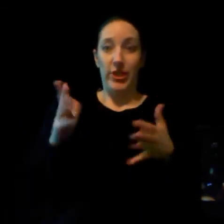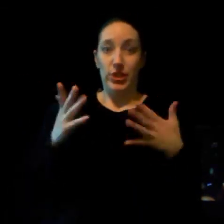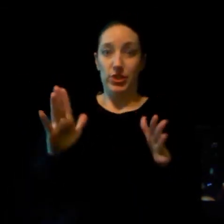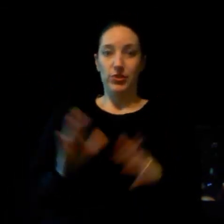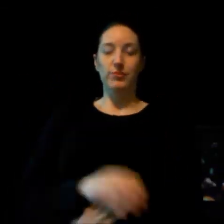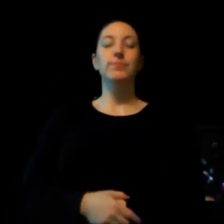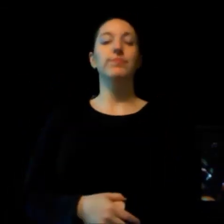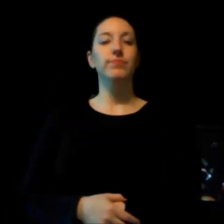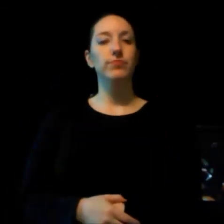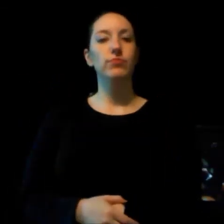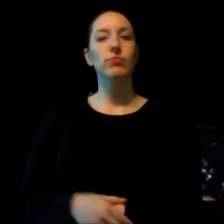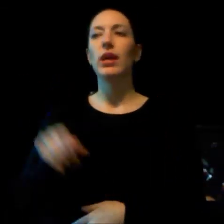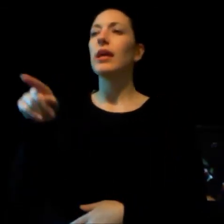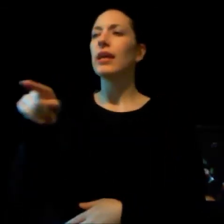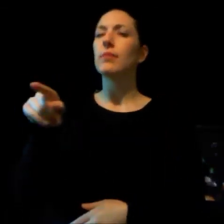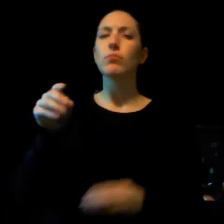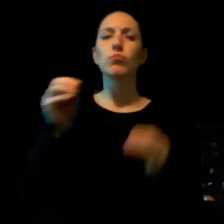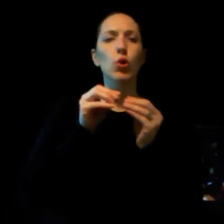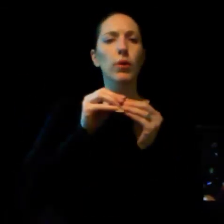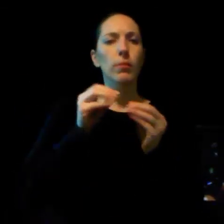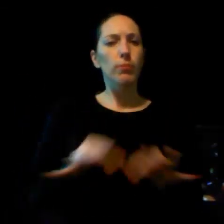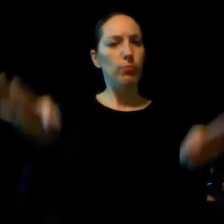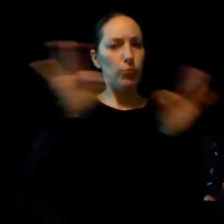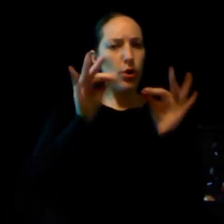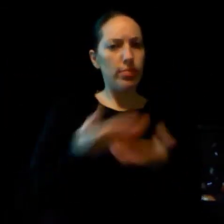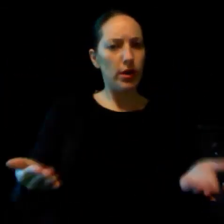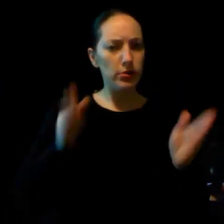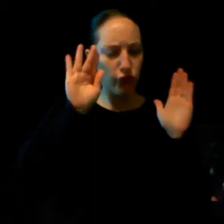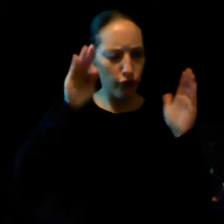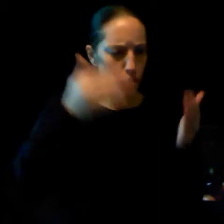we fake the moon landing?